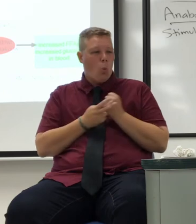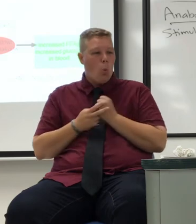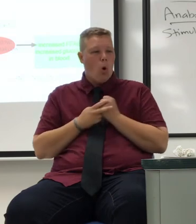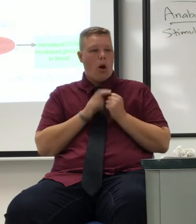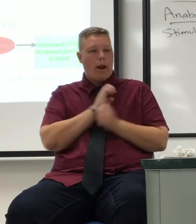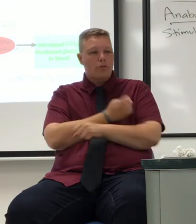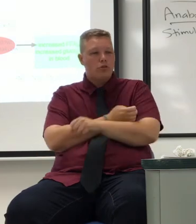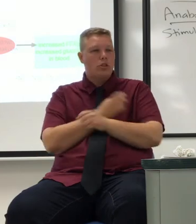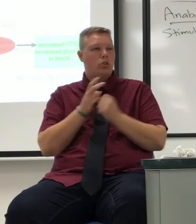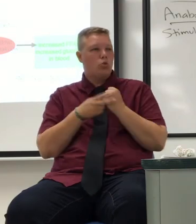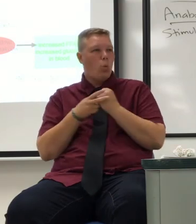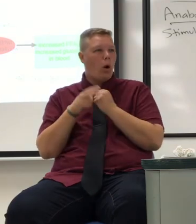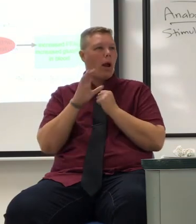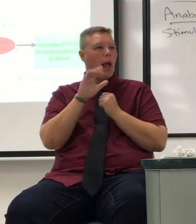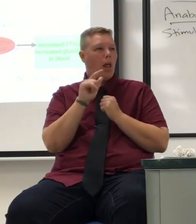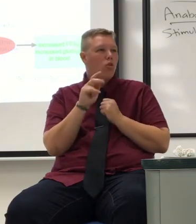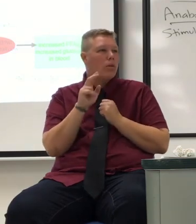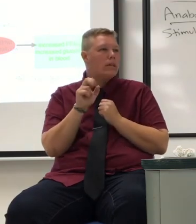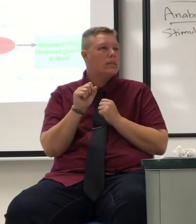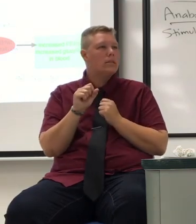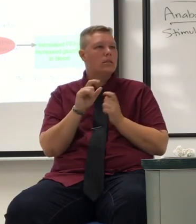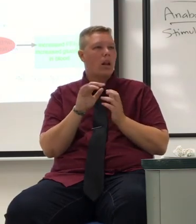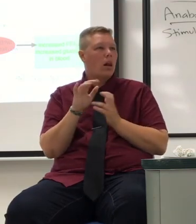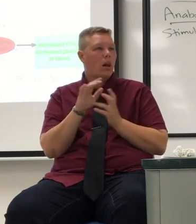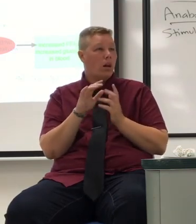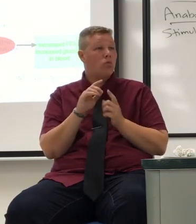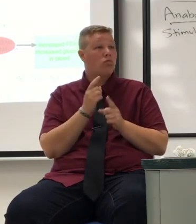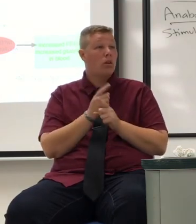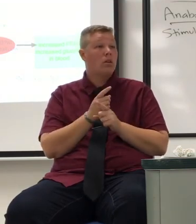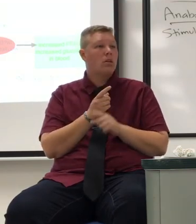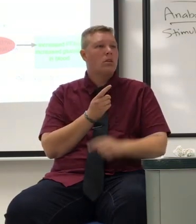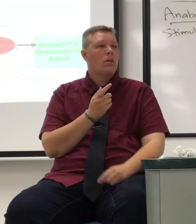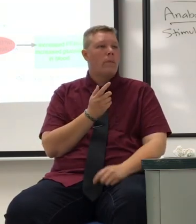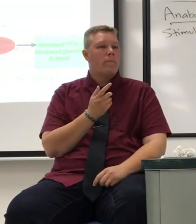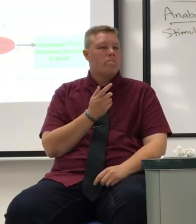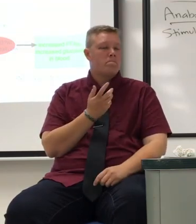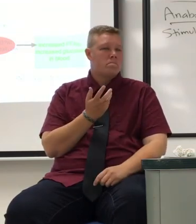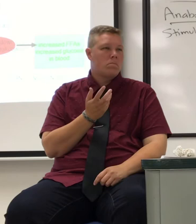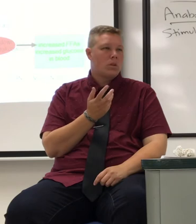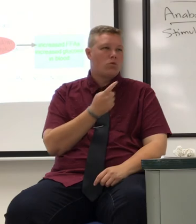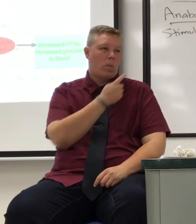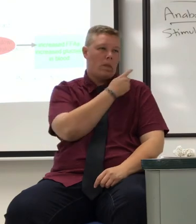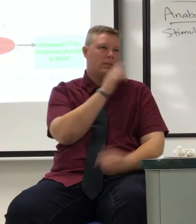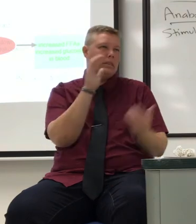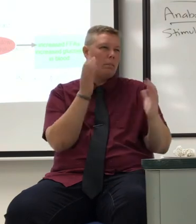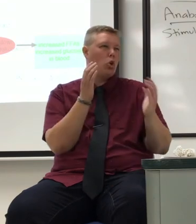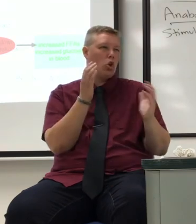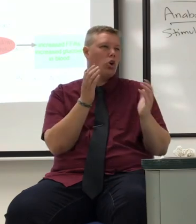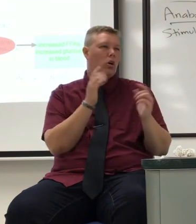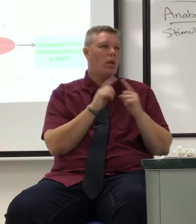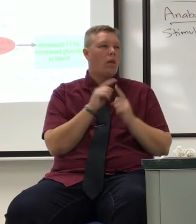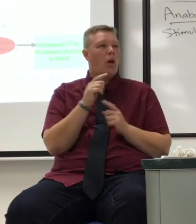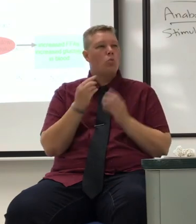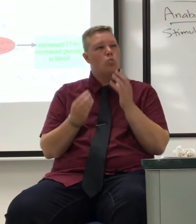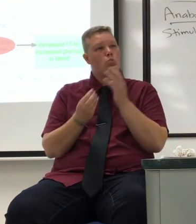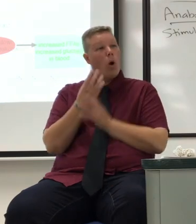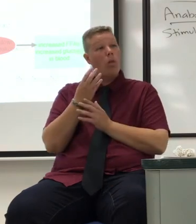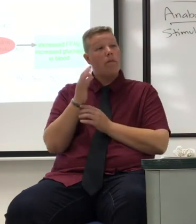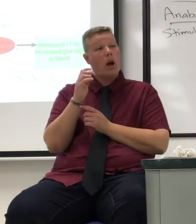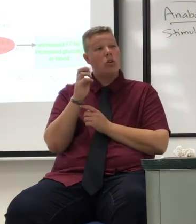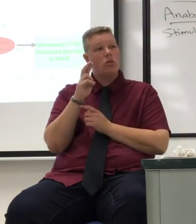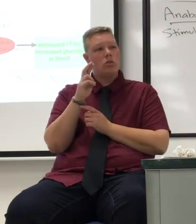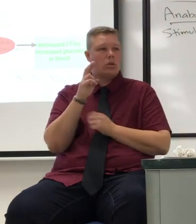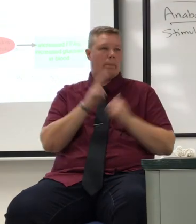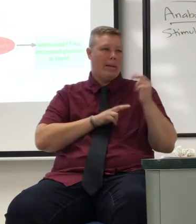and calories from the food you ate throughout the day. Okay, so this is similar to that. These growth factors, they're also